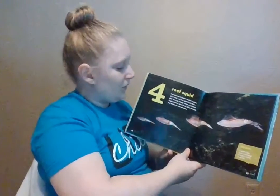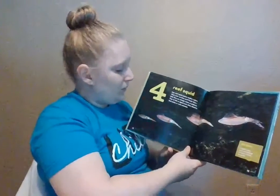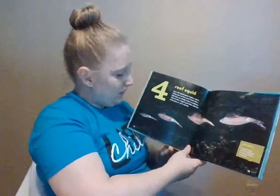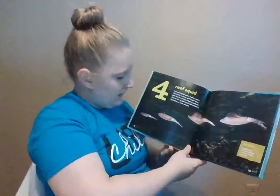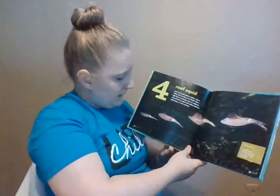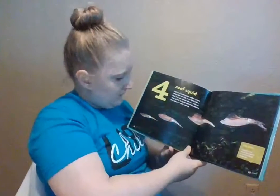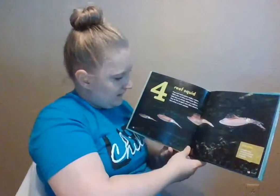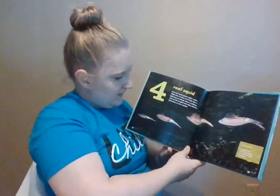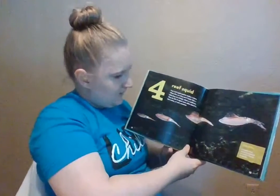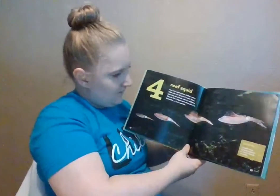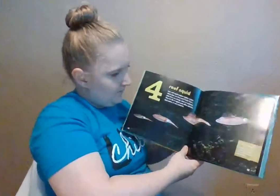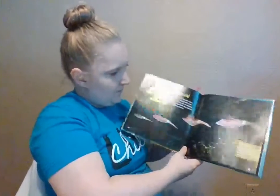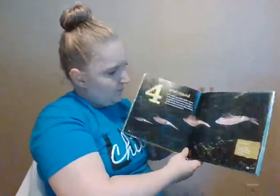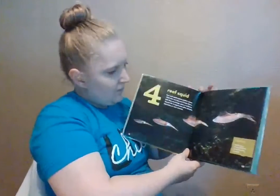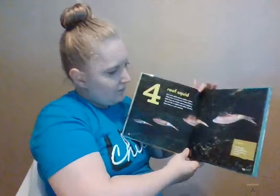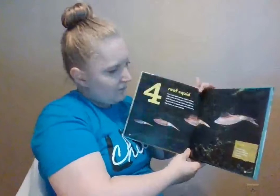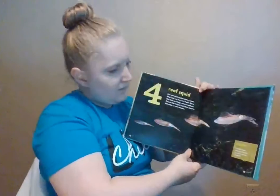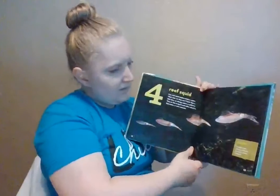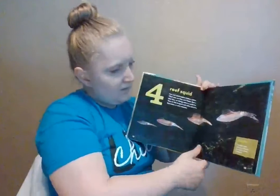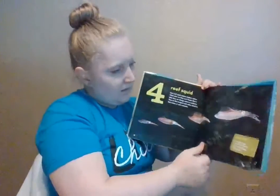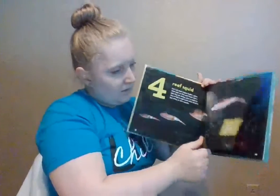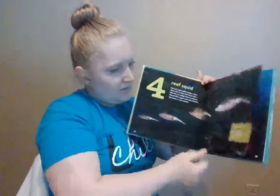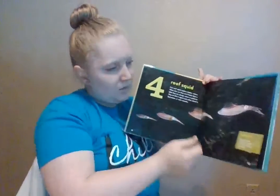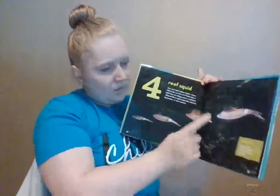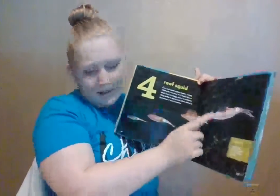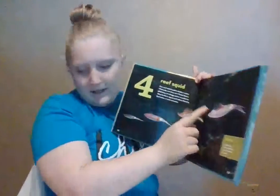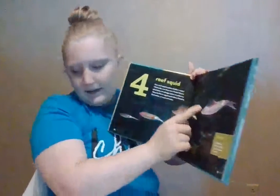warn enemies. So these are squid.